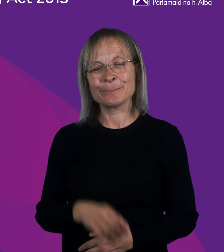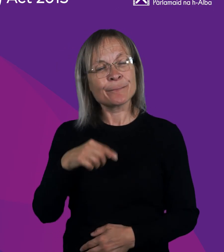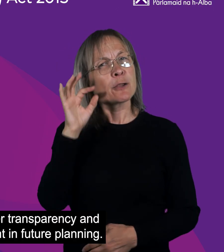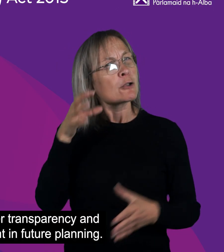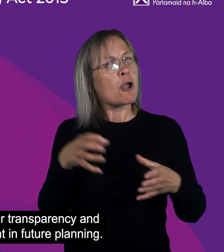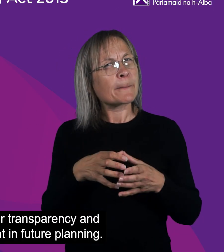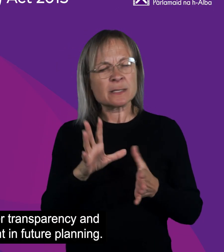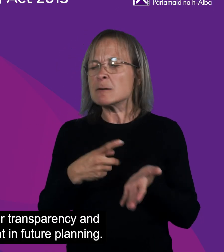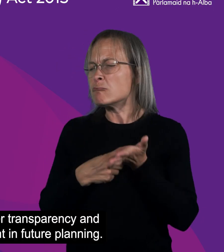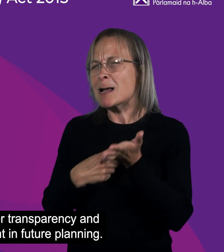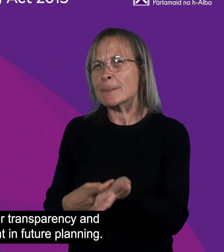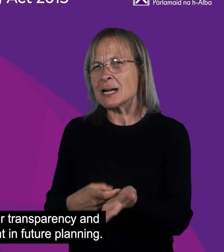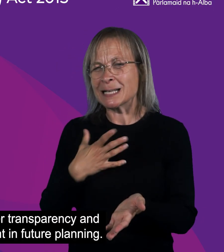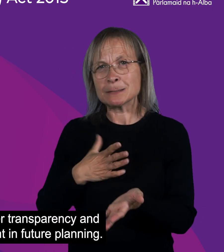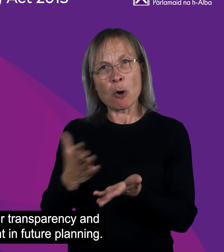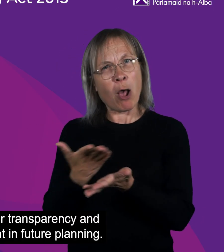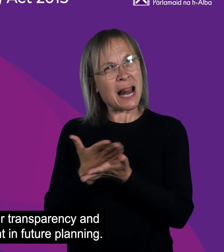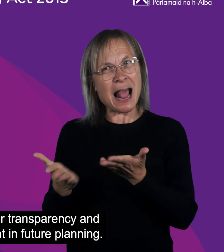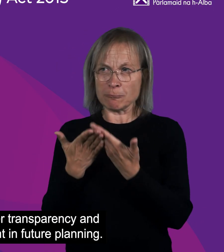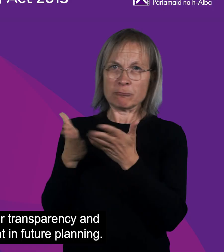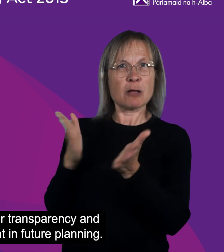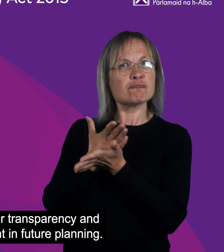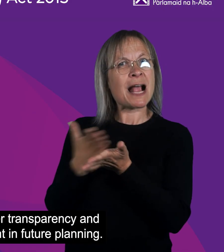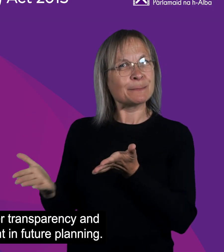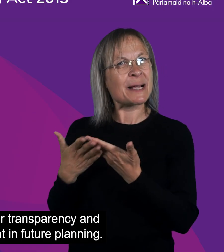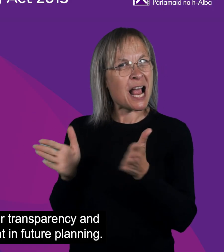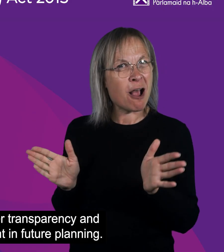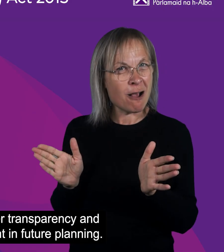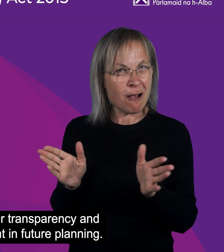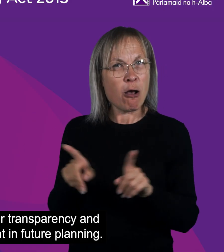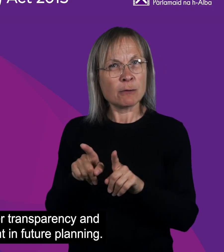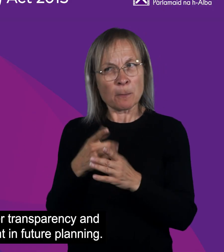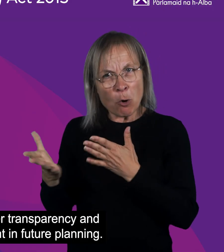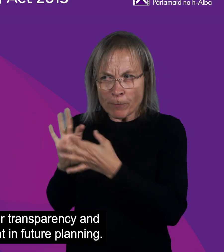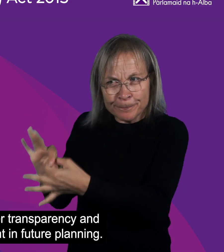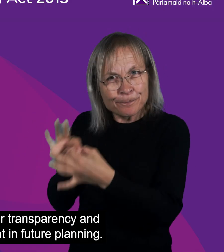It recommended greater transparency and stakeholder engagement in future planning.